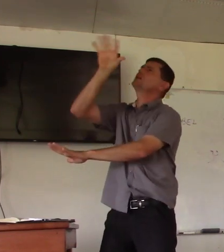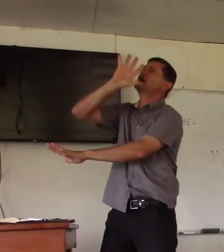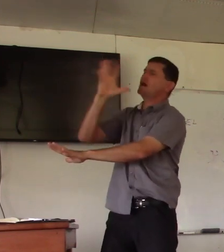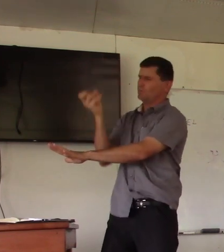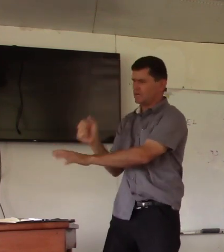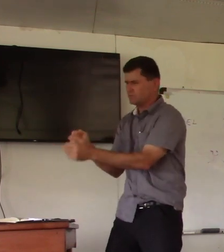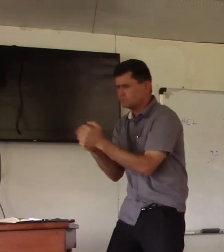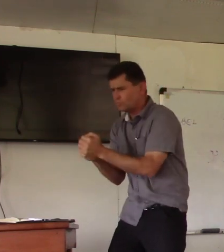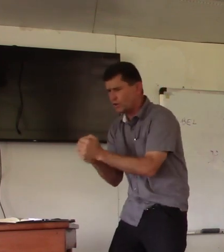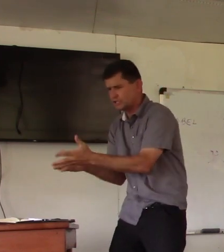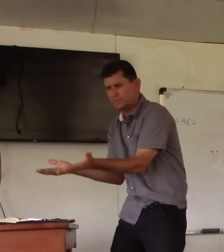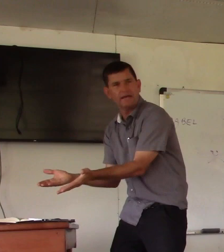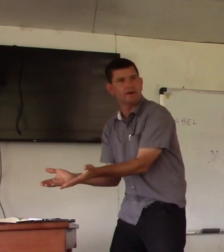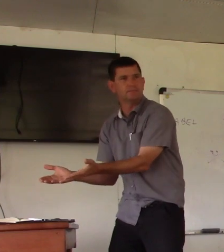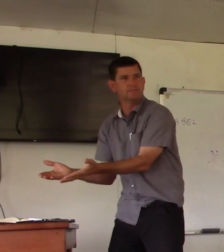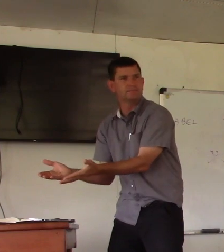God wanted to worship here.